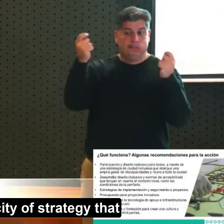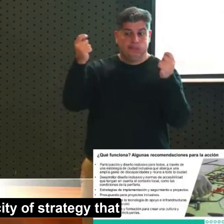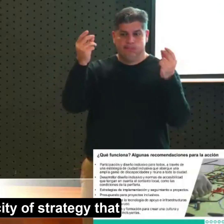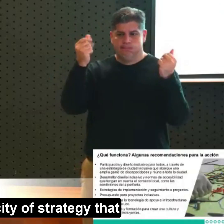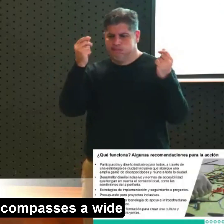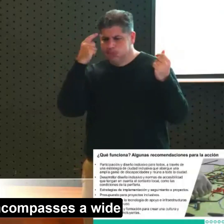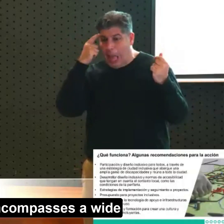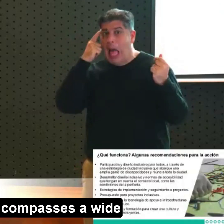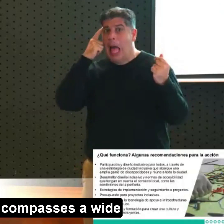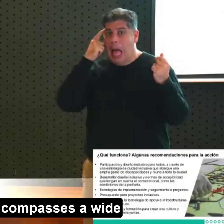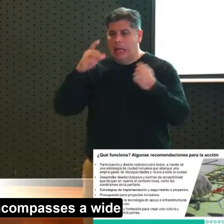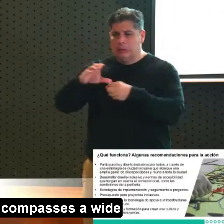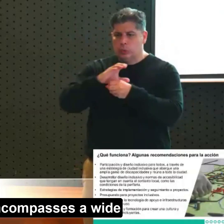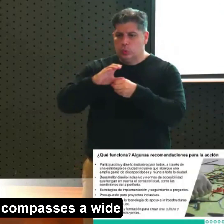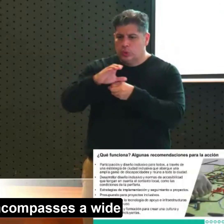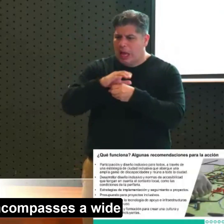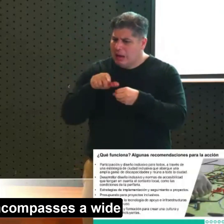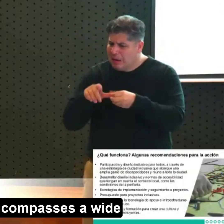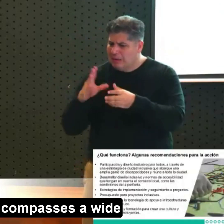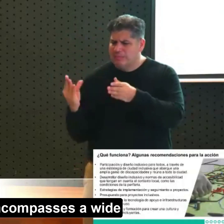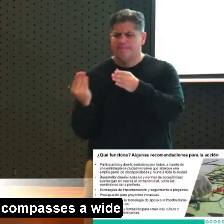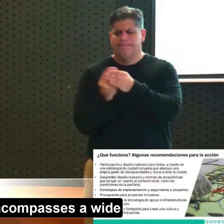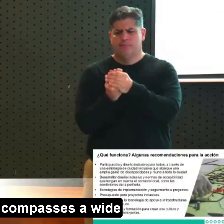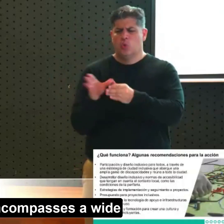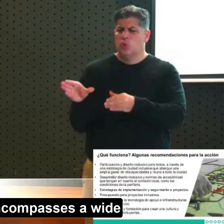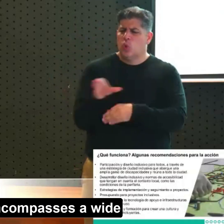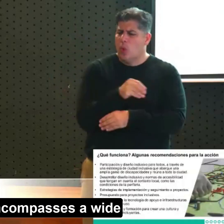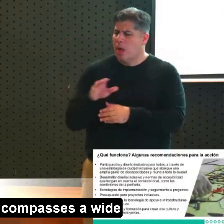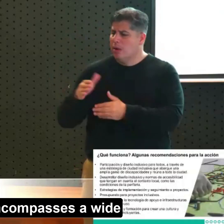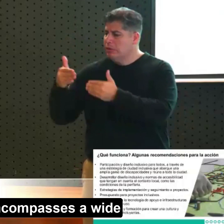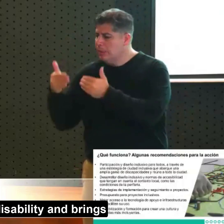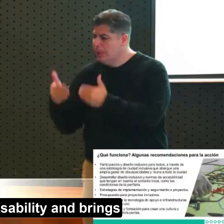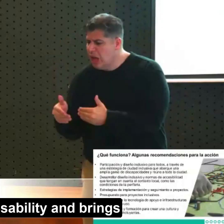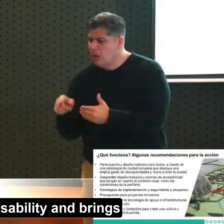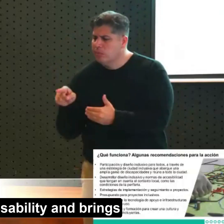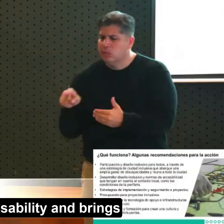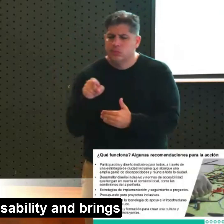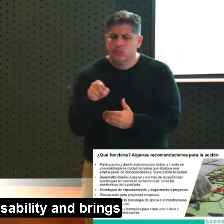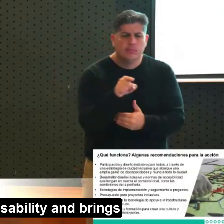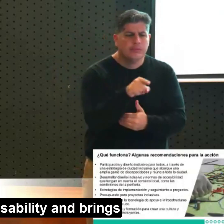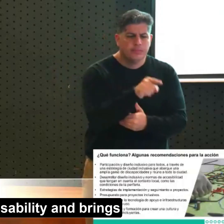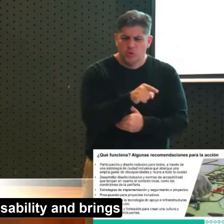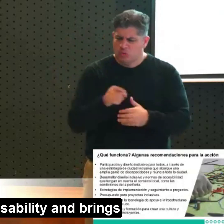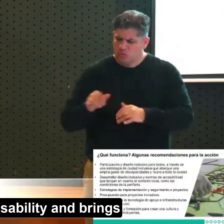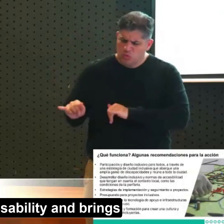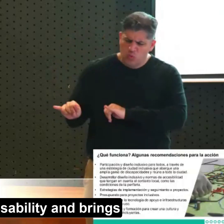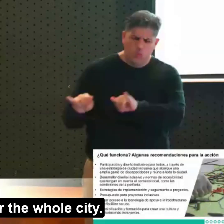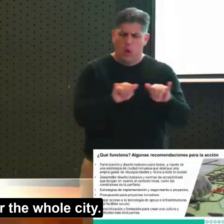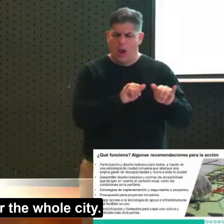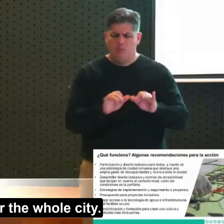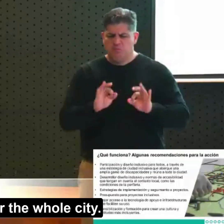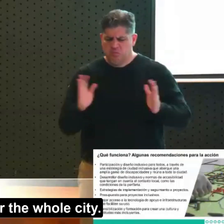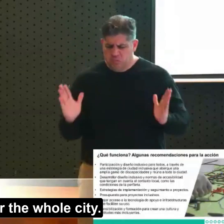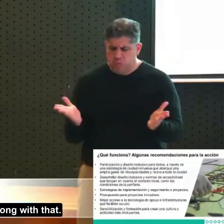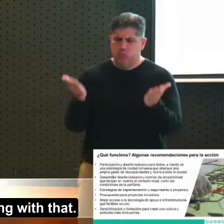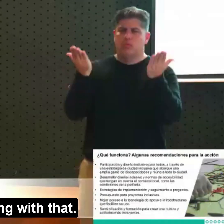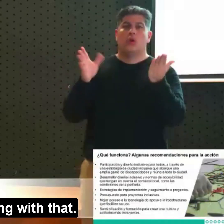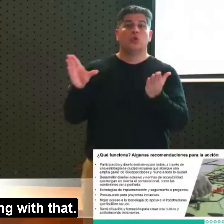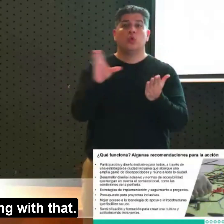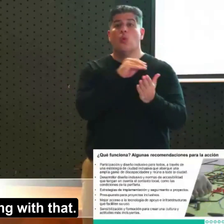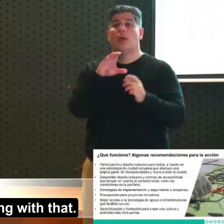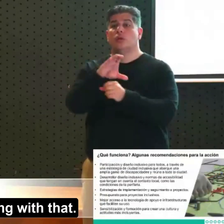strategy that actually encompasses a wide range of disability and brings together the whole